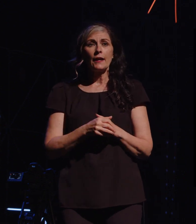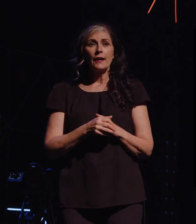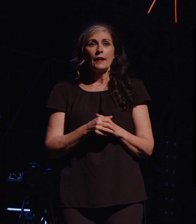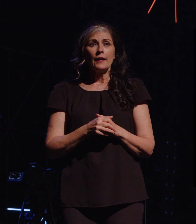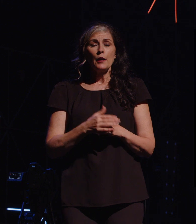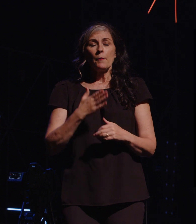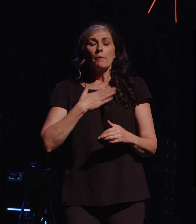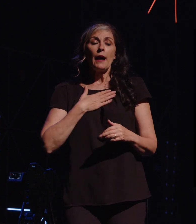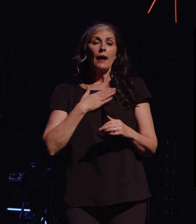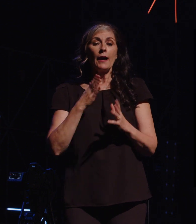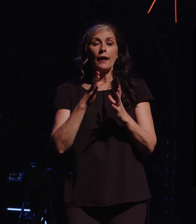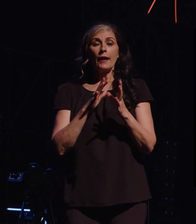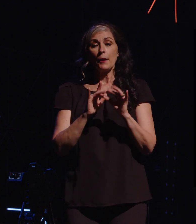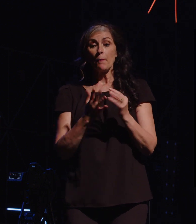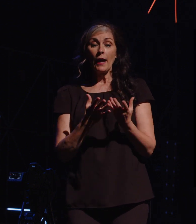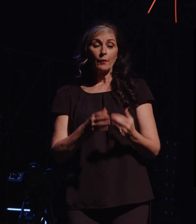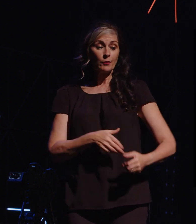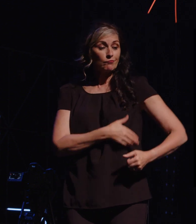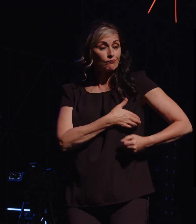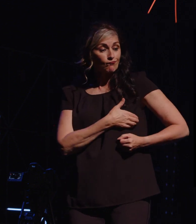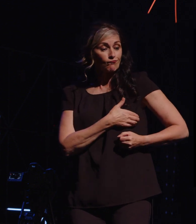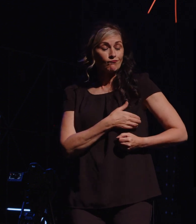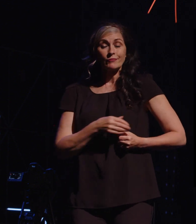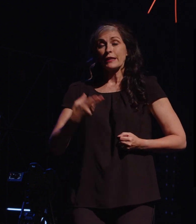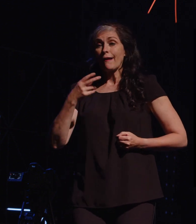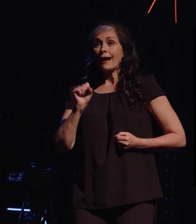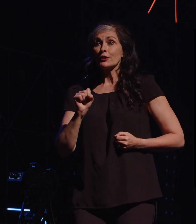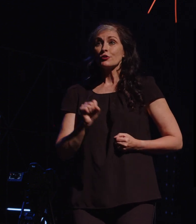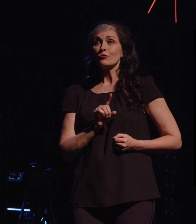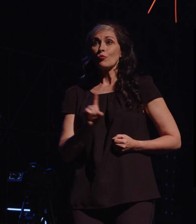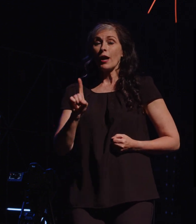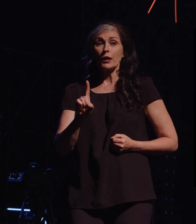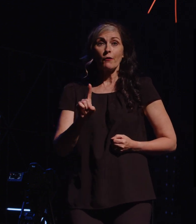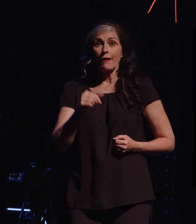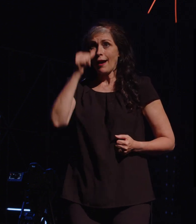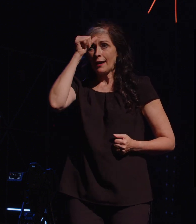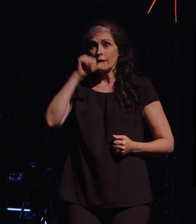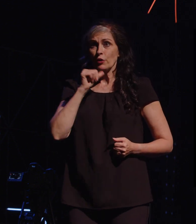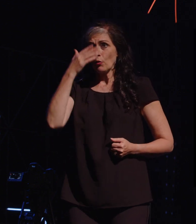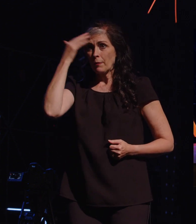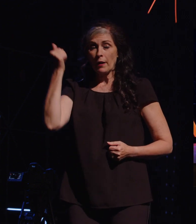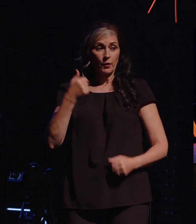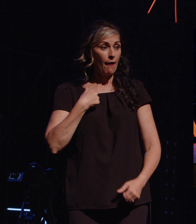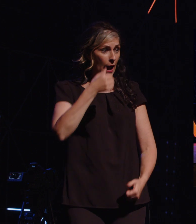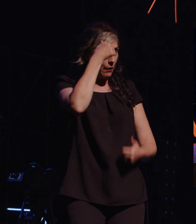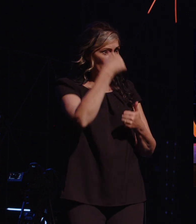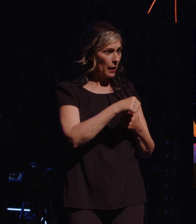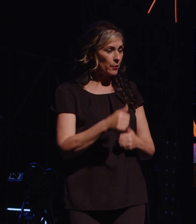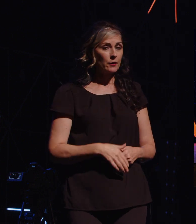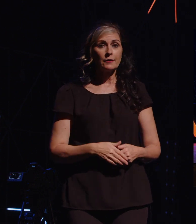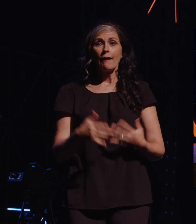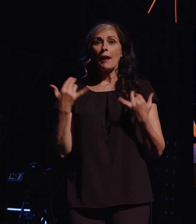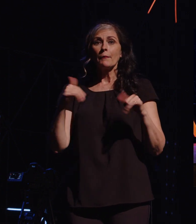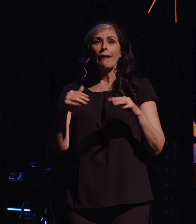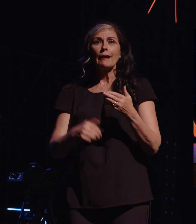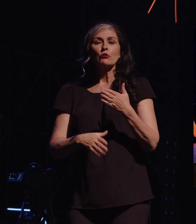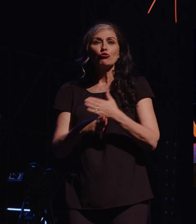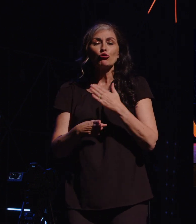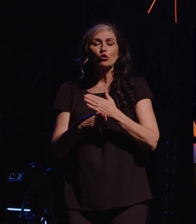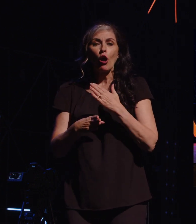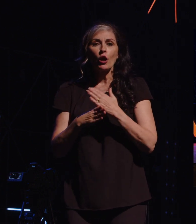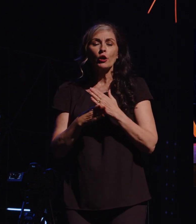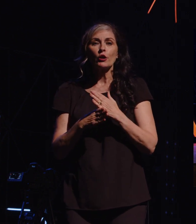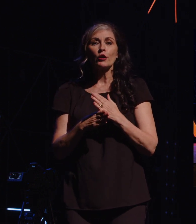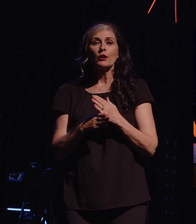carrying around my Bible at lunchtime, evidently in high school, I don't remember doing that. Well, I remember. and playing soccer and, you